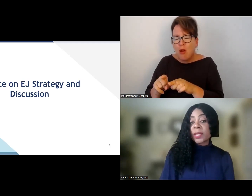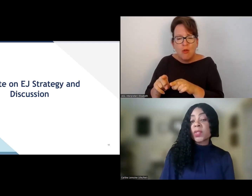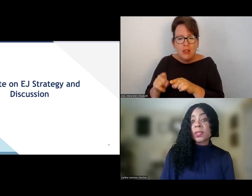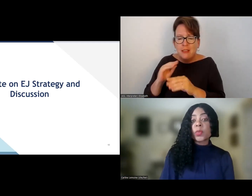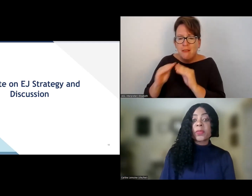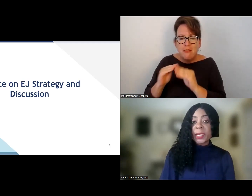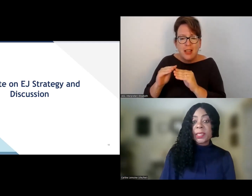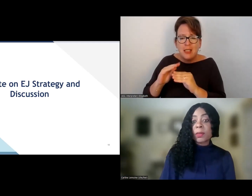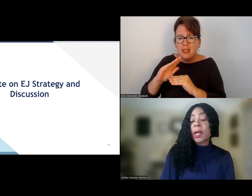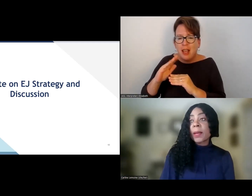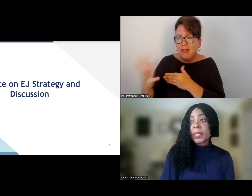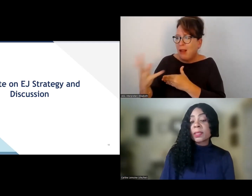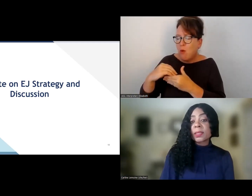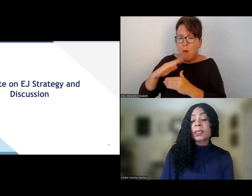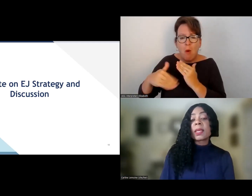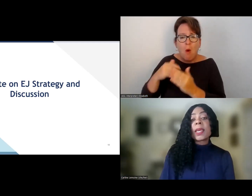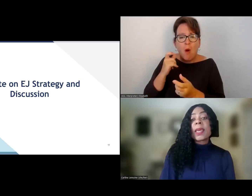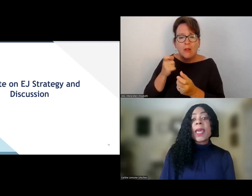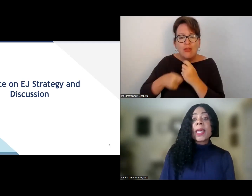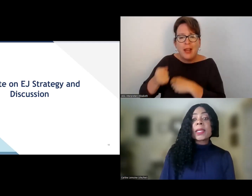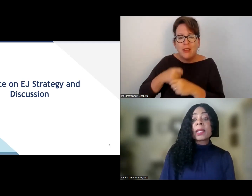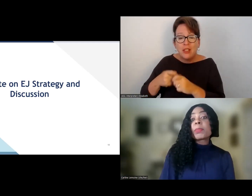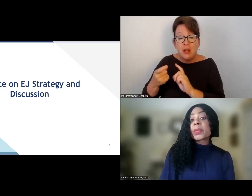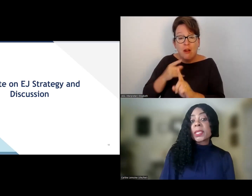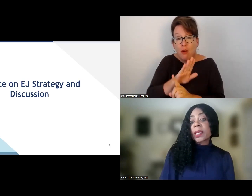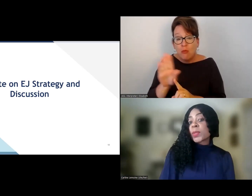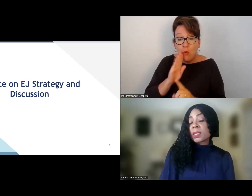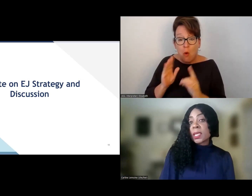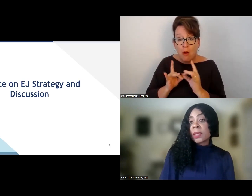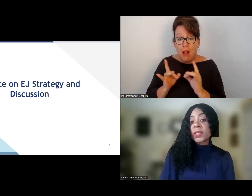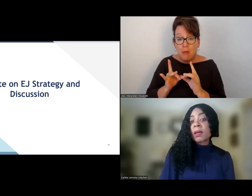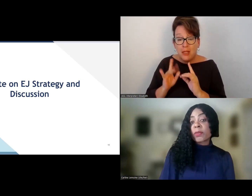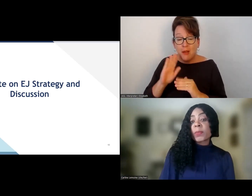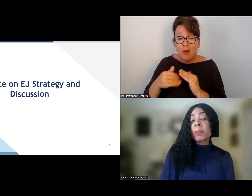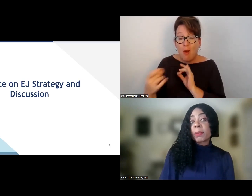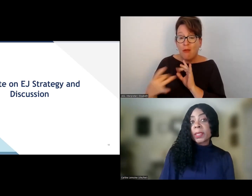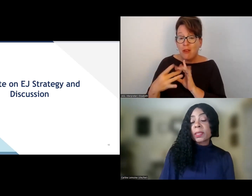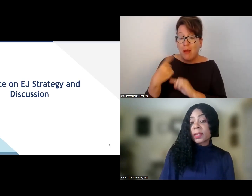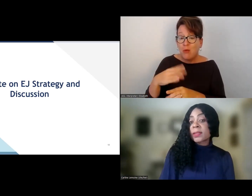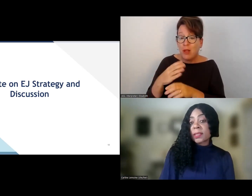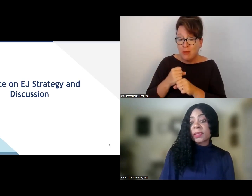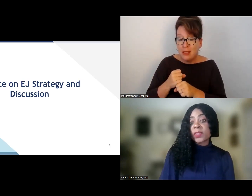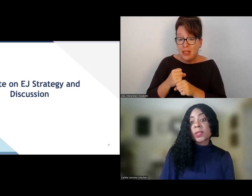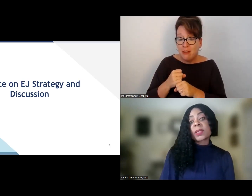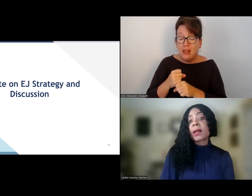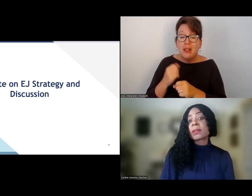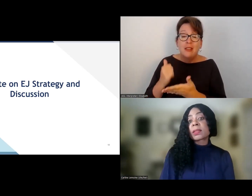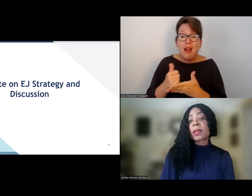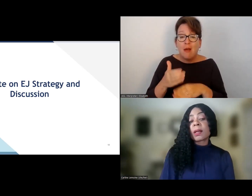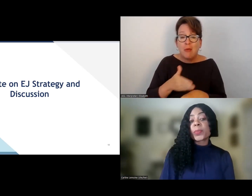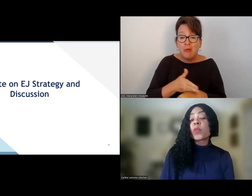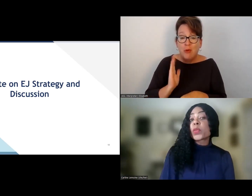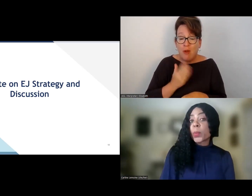incorporate changes reflecting the comments and input they had received from the public listening sessions